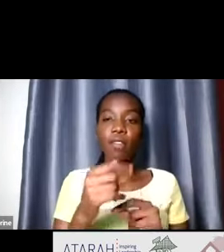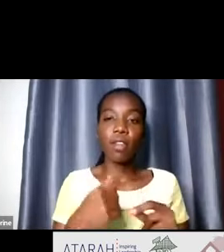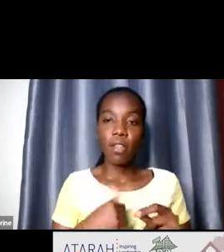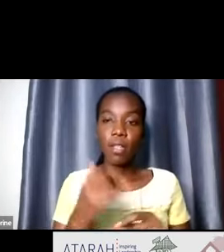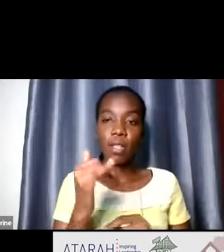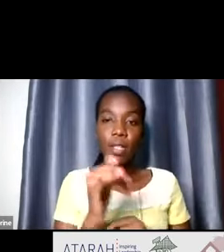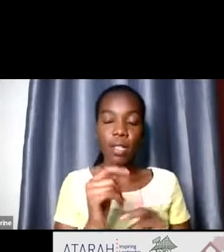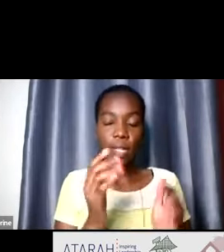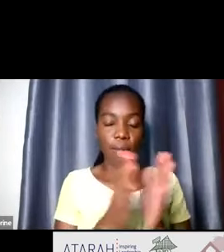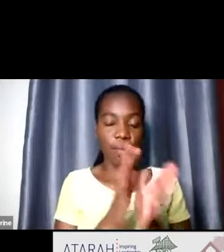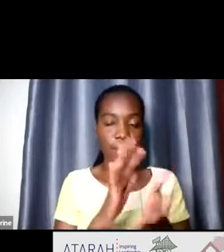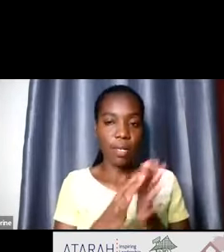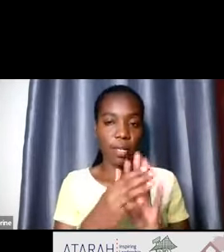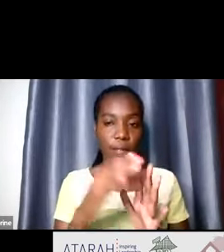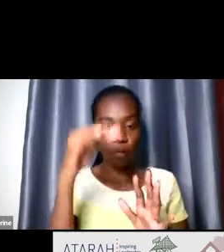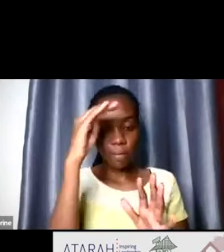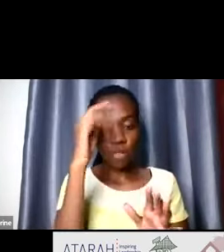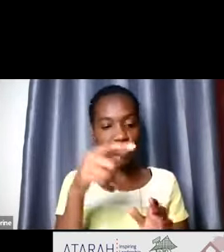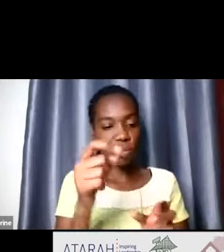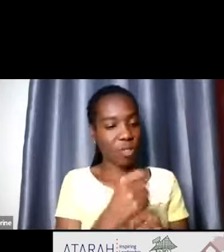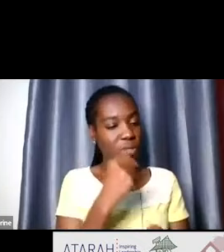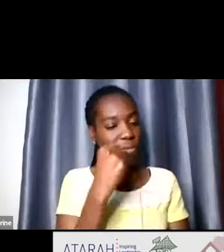alcoholic, you cannot take alcohol.